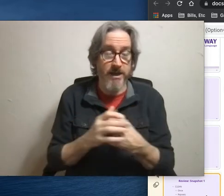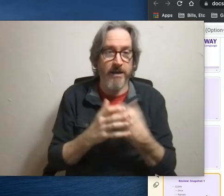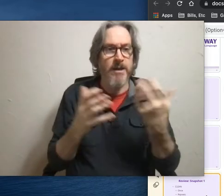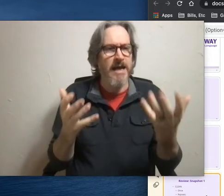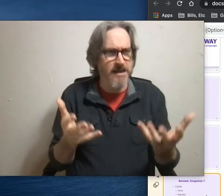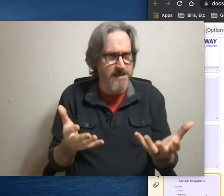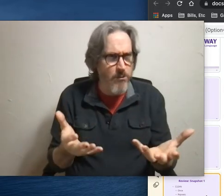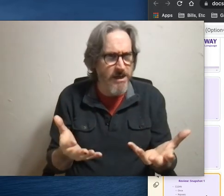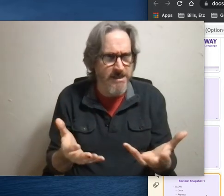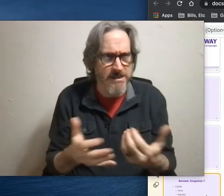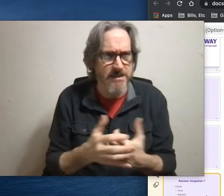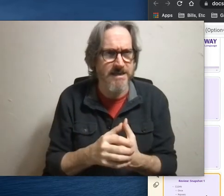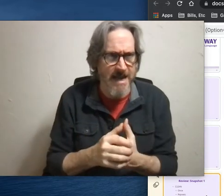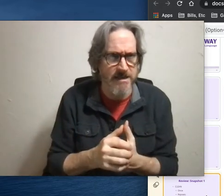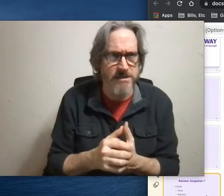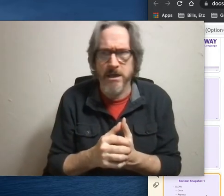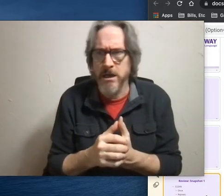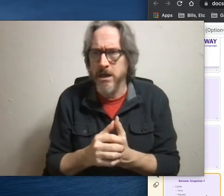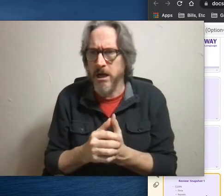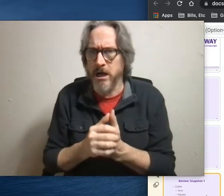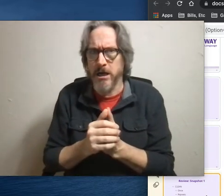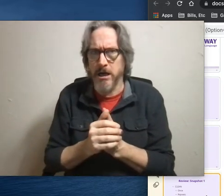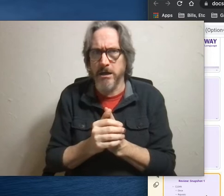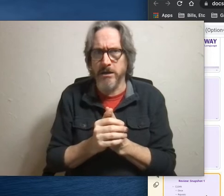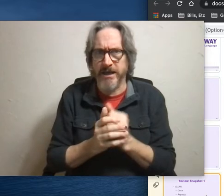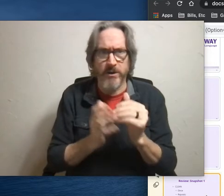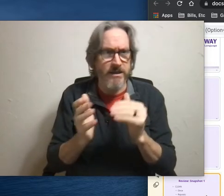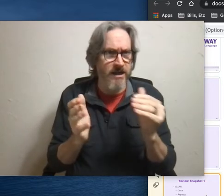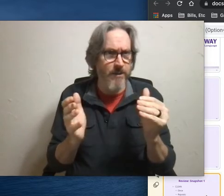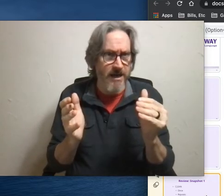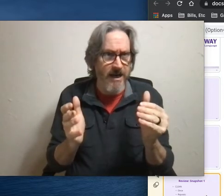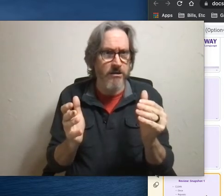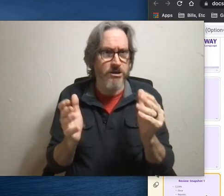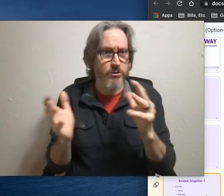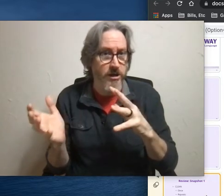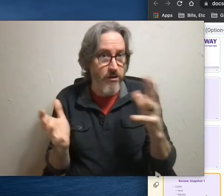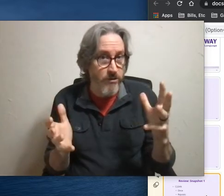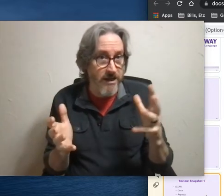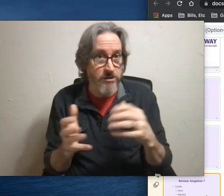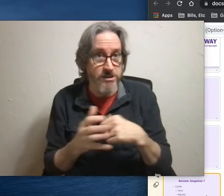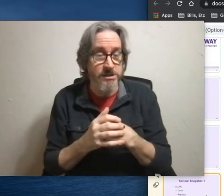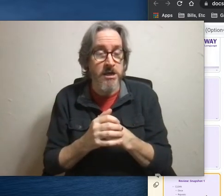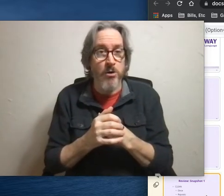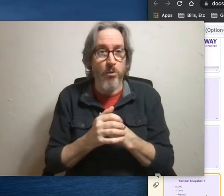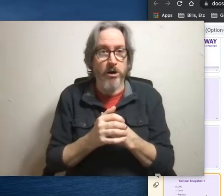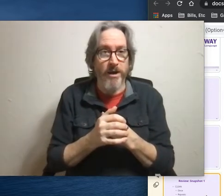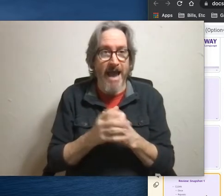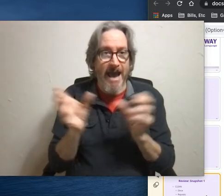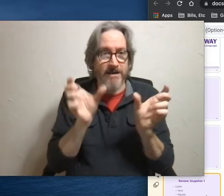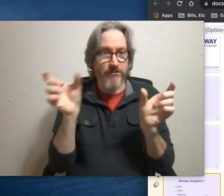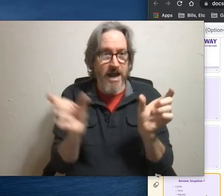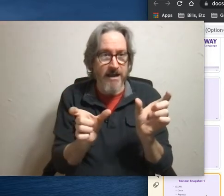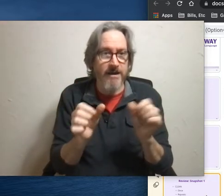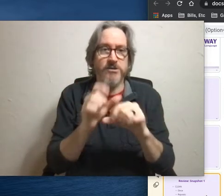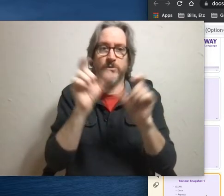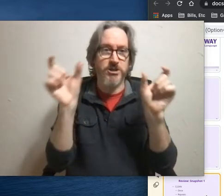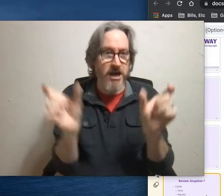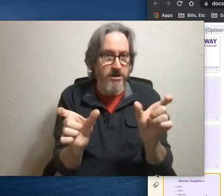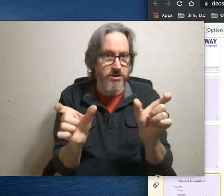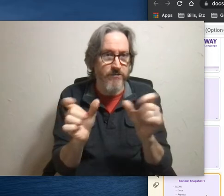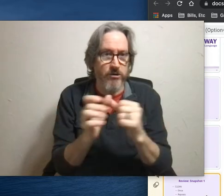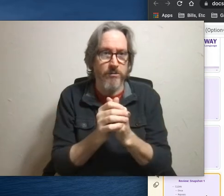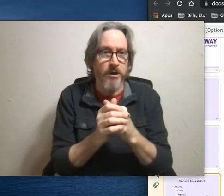change the meaning. In some ways, it's the tense, like we think about in English or in other languages, where we add different endings